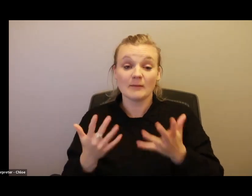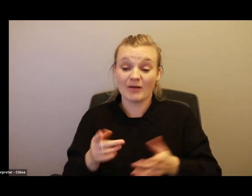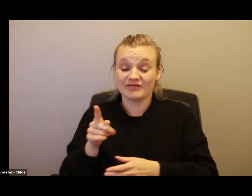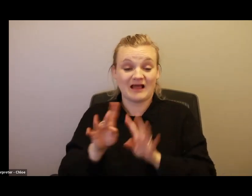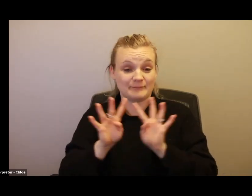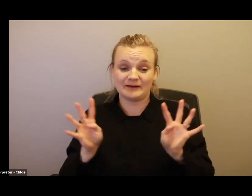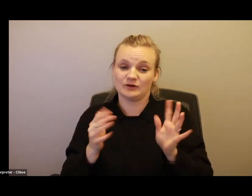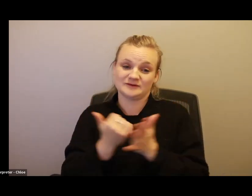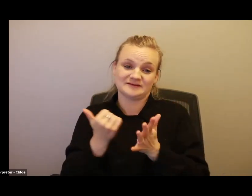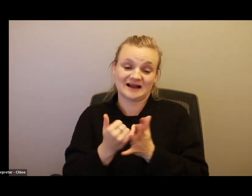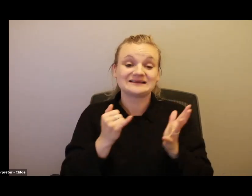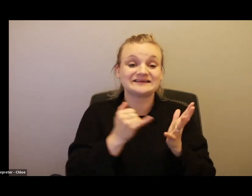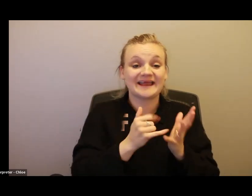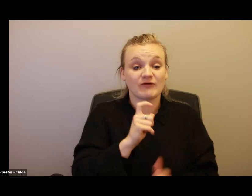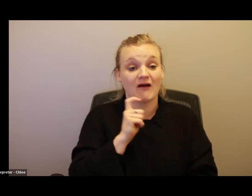So it was Sahira, Callum,